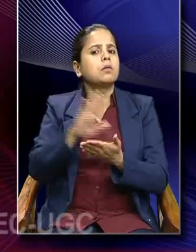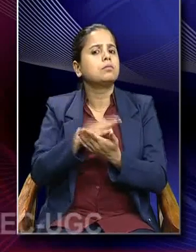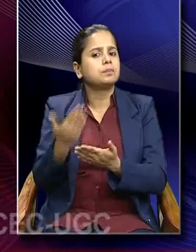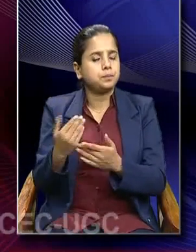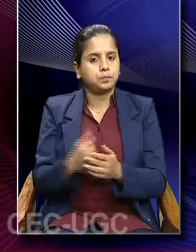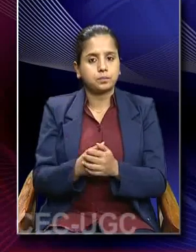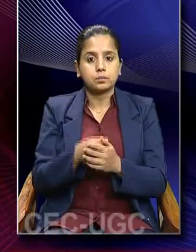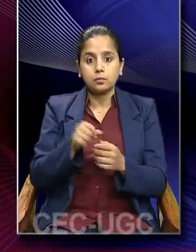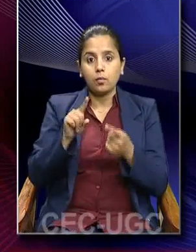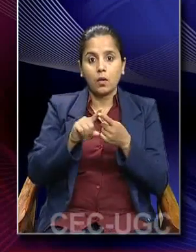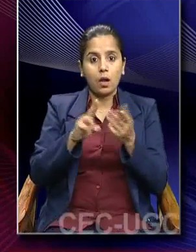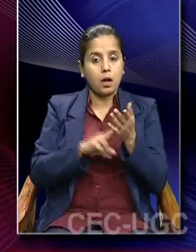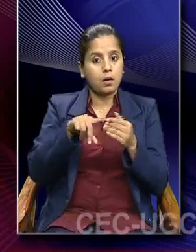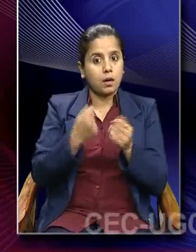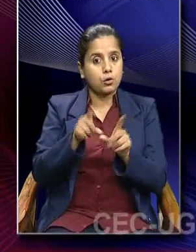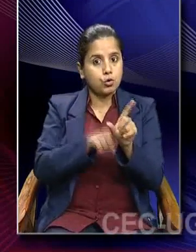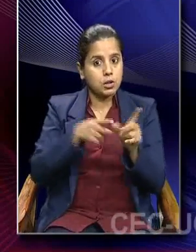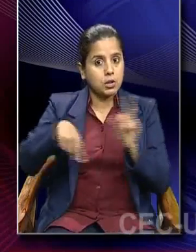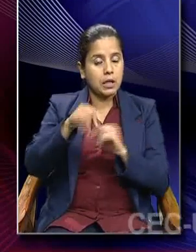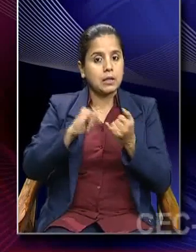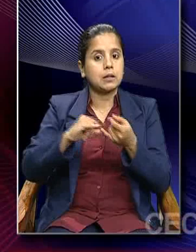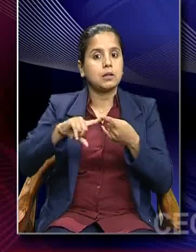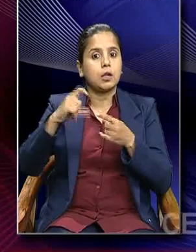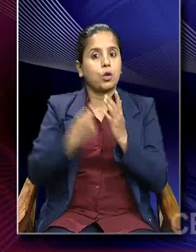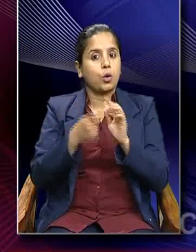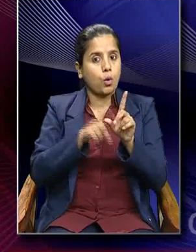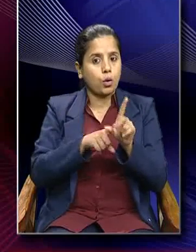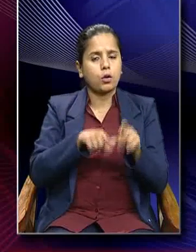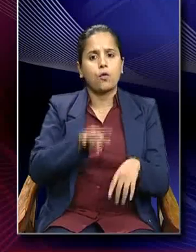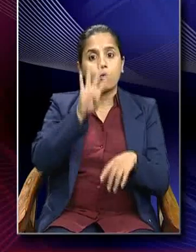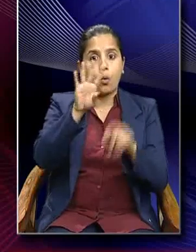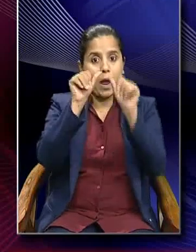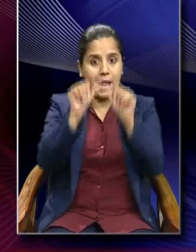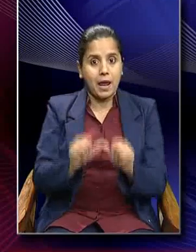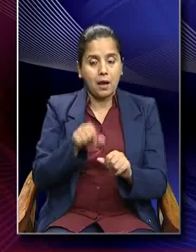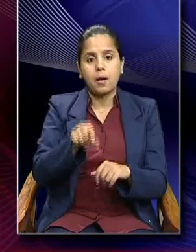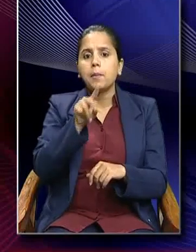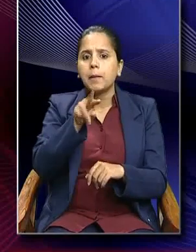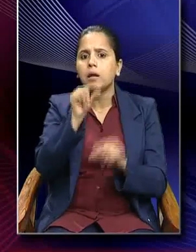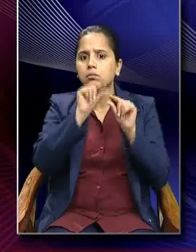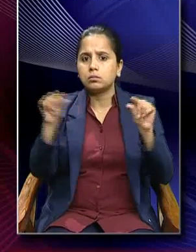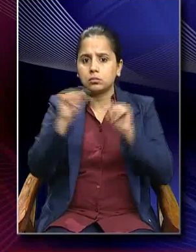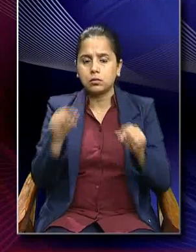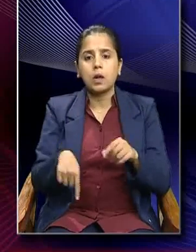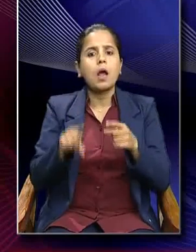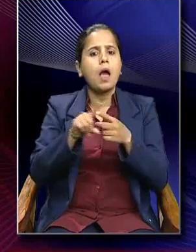Energy security, if we define it in terms of a 4A definition of energy security,